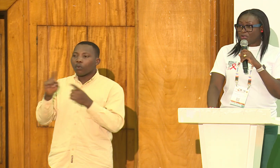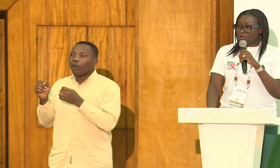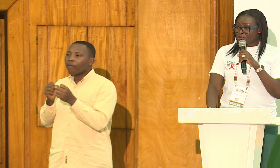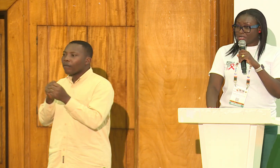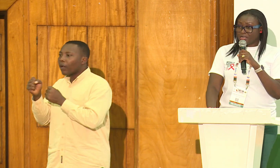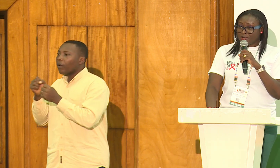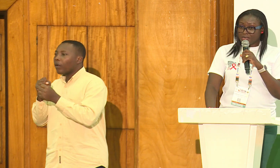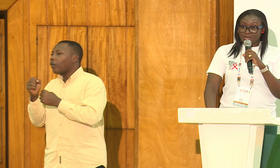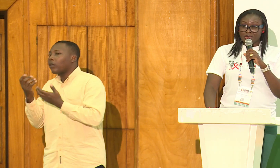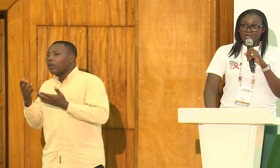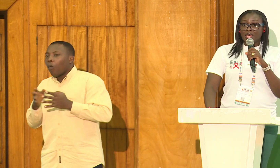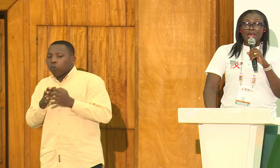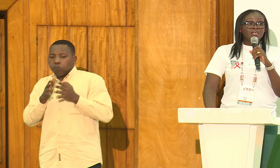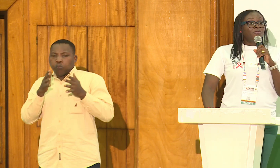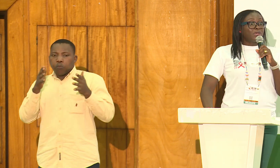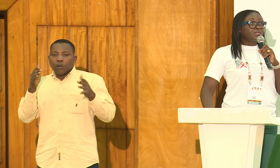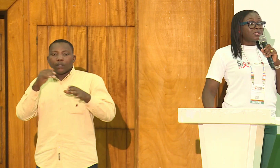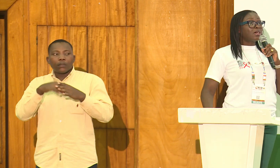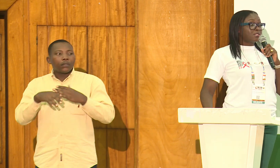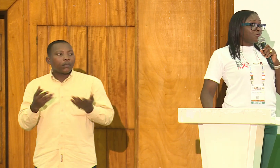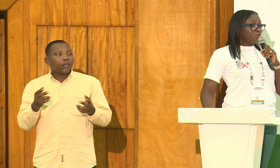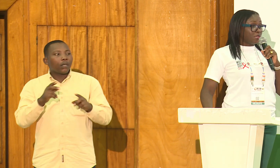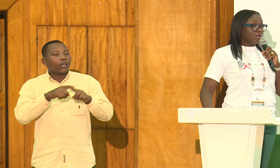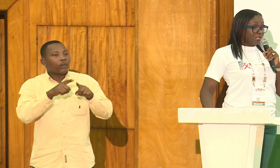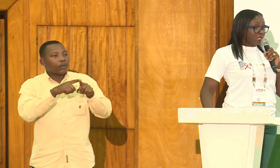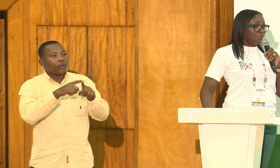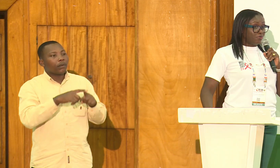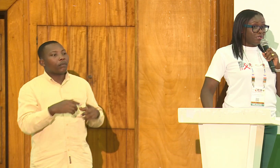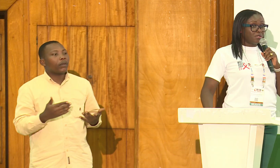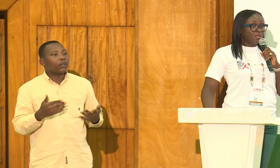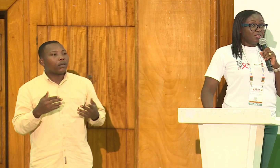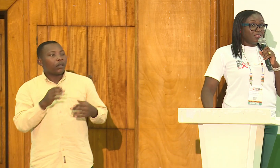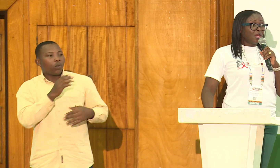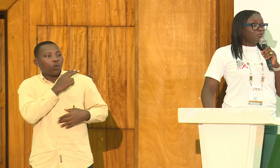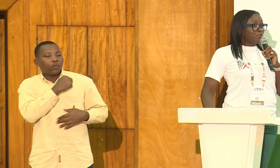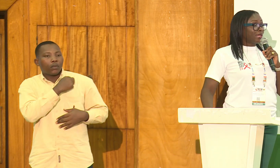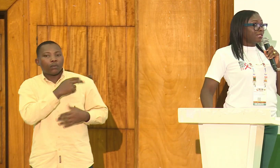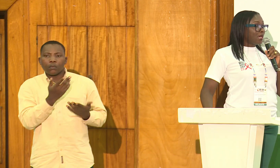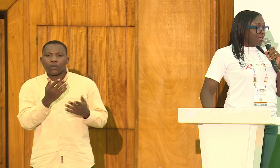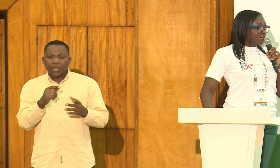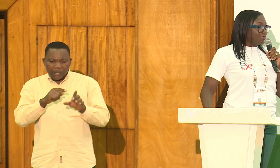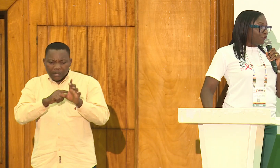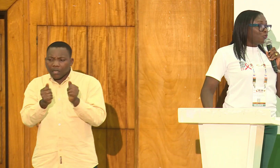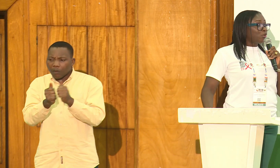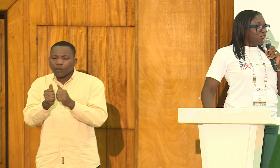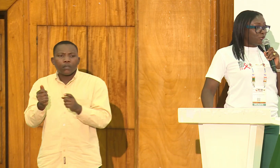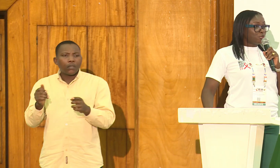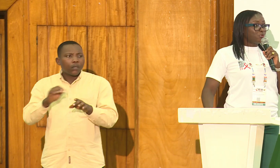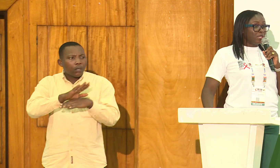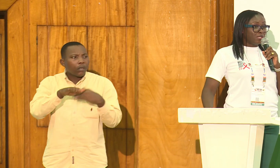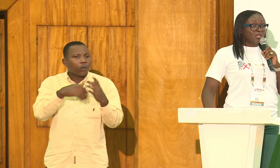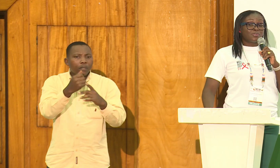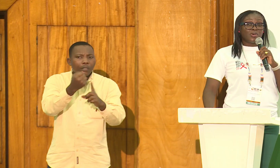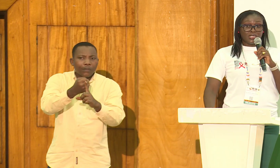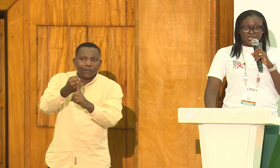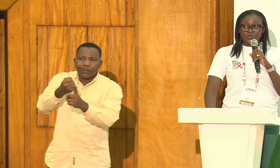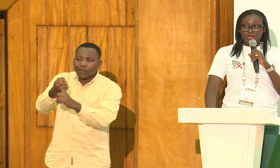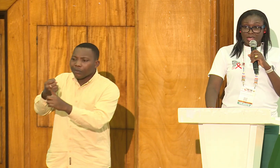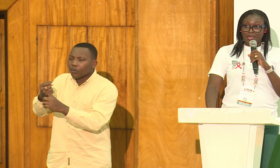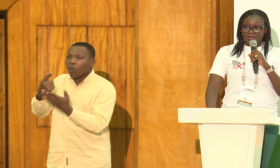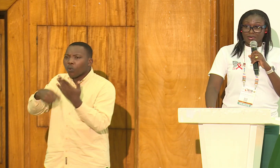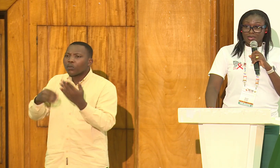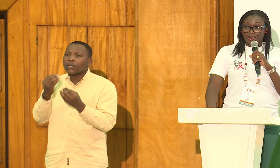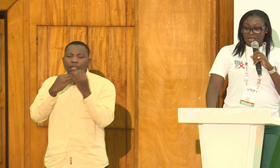in our various clinics, and even starting with ourselves, that we should get active, watch what we eat as much